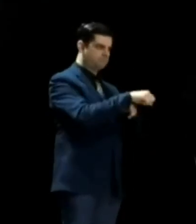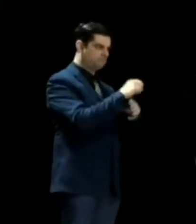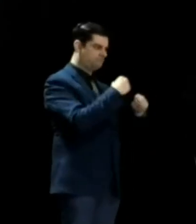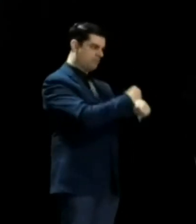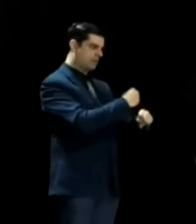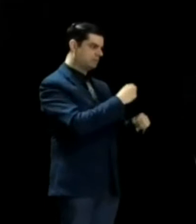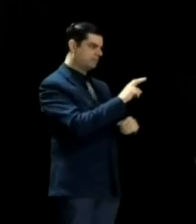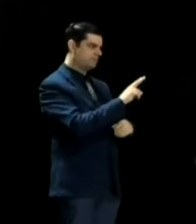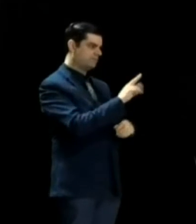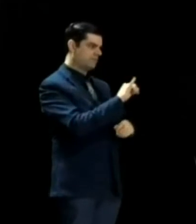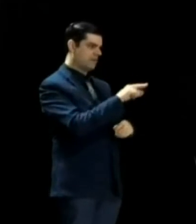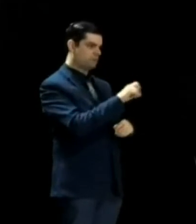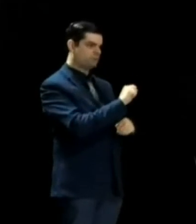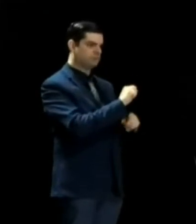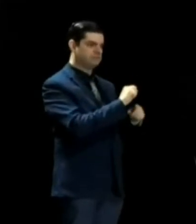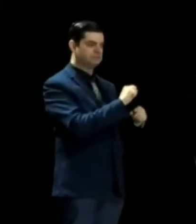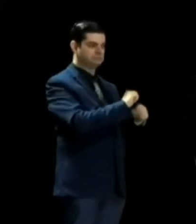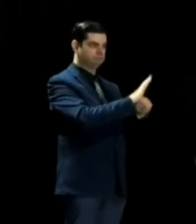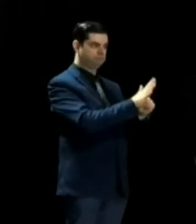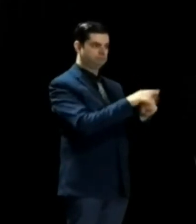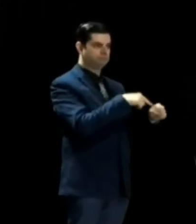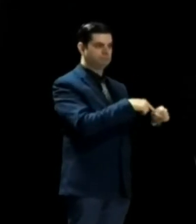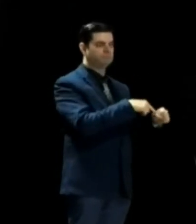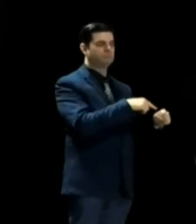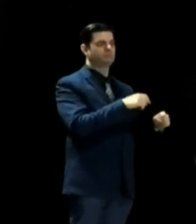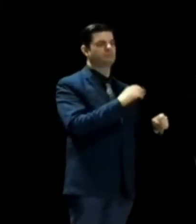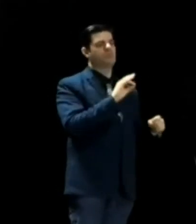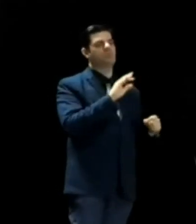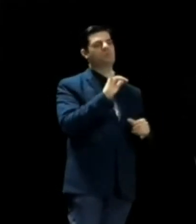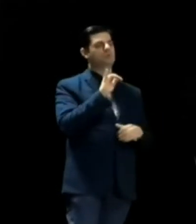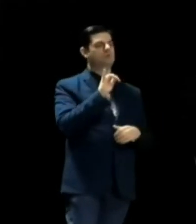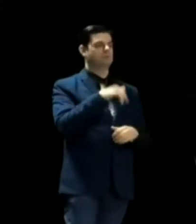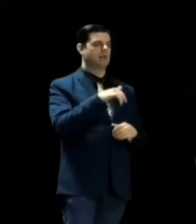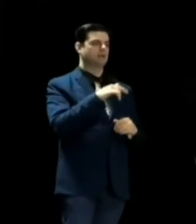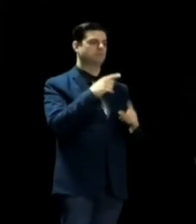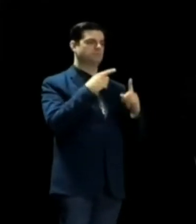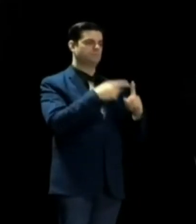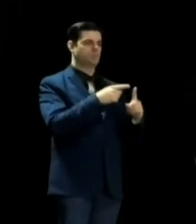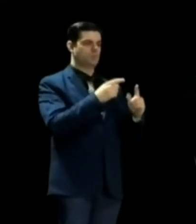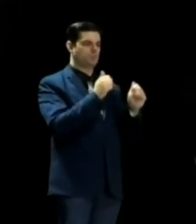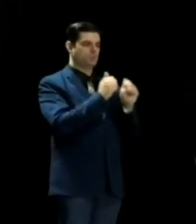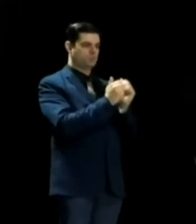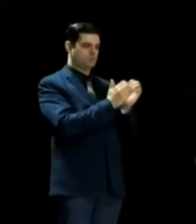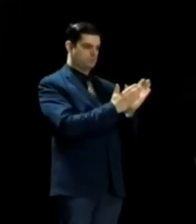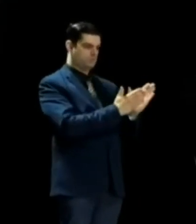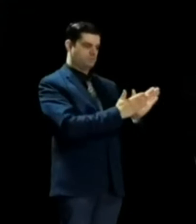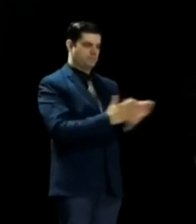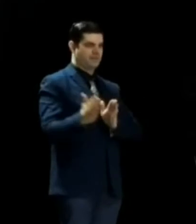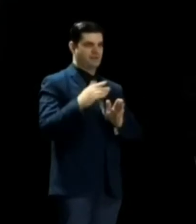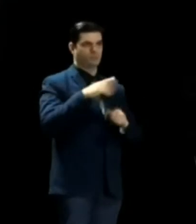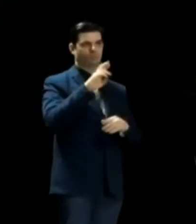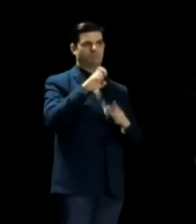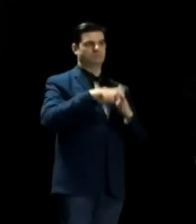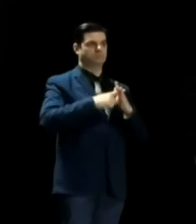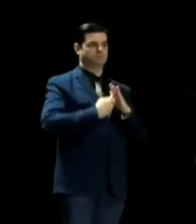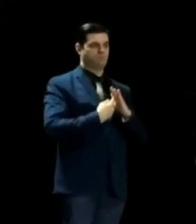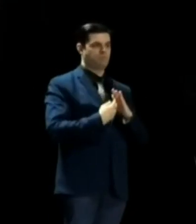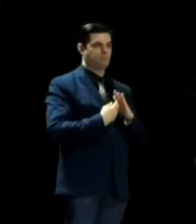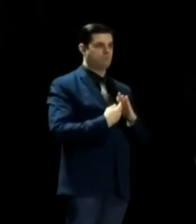that's part of this. So the good news, if you want to start the economy and you say we're different from New York City and Long